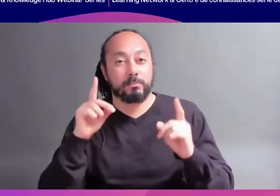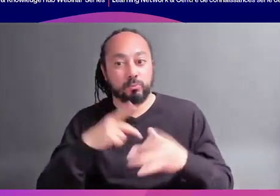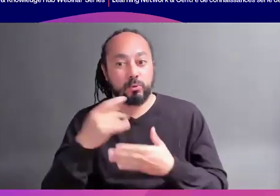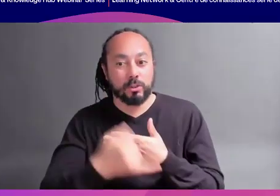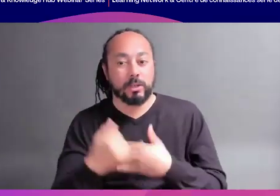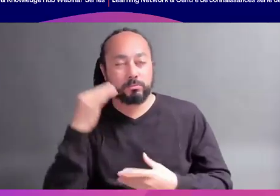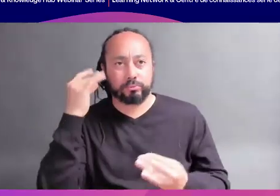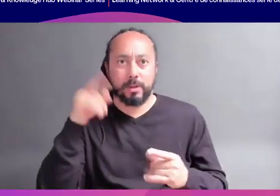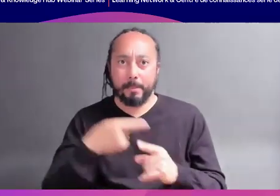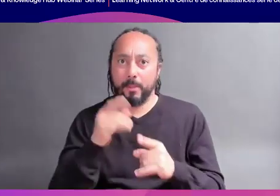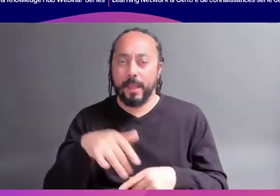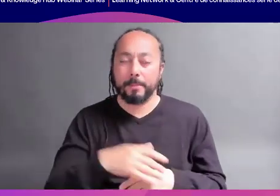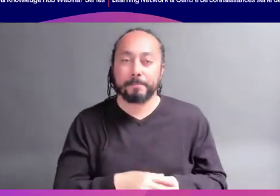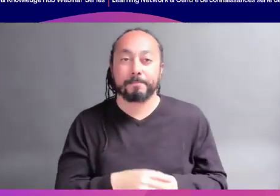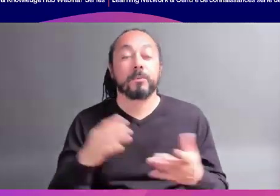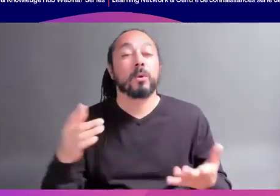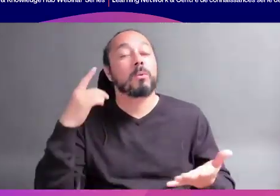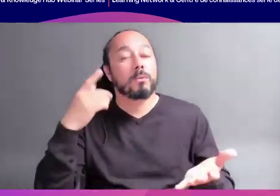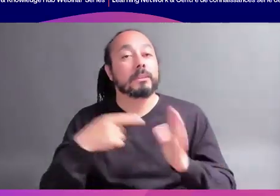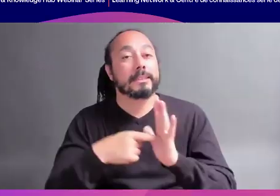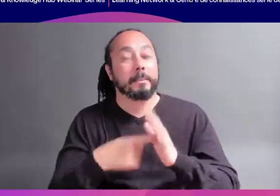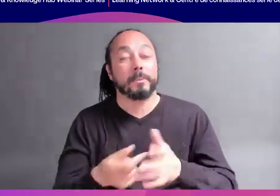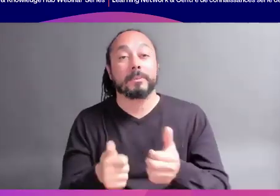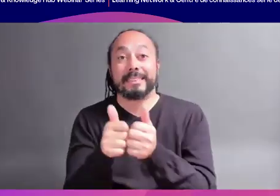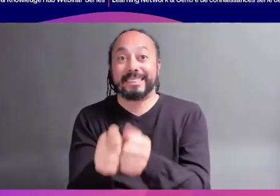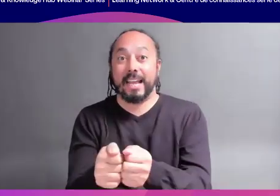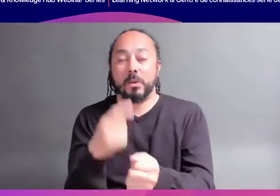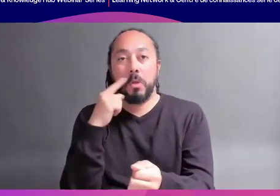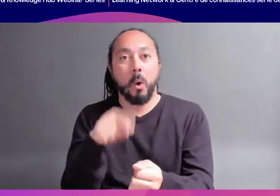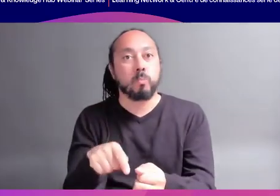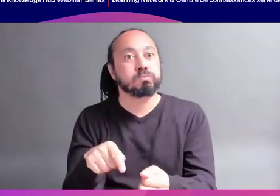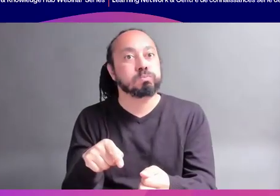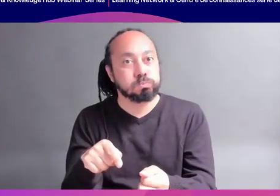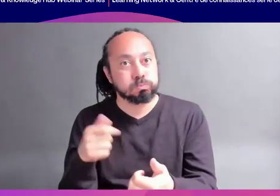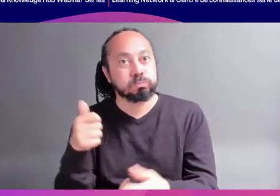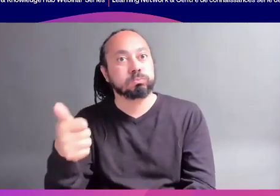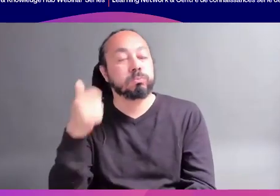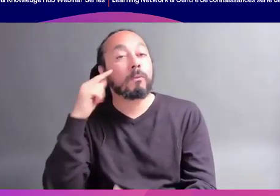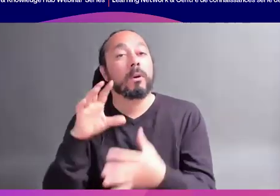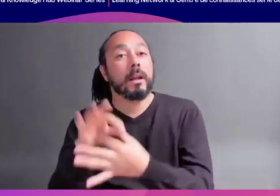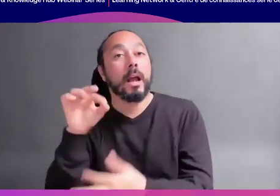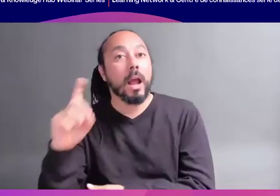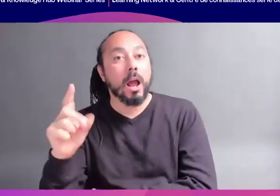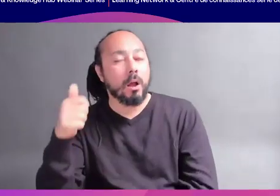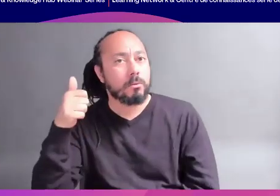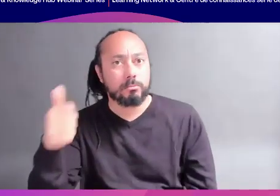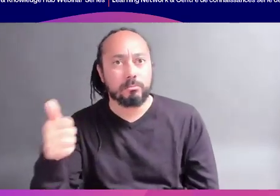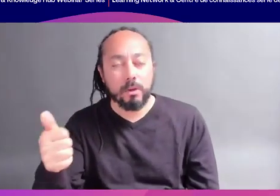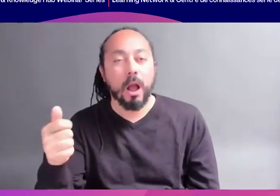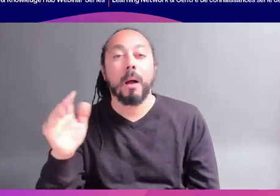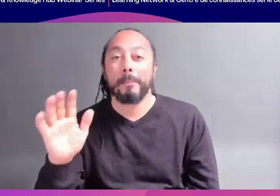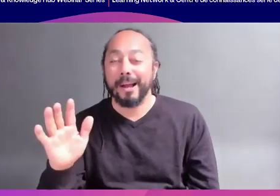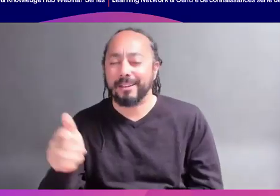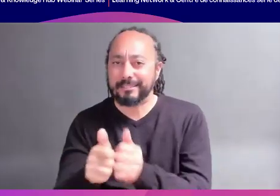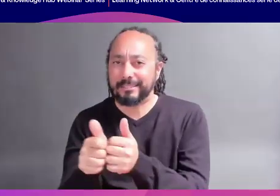an example, when we identified texting as a potential core component of ConnectEd, one of the biggest questions we asked was, is